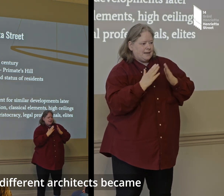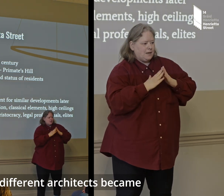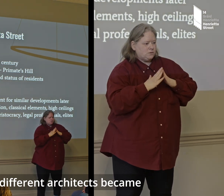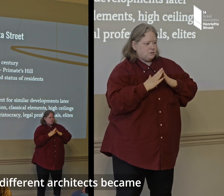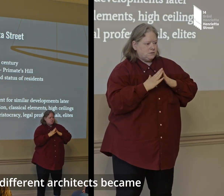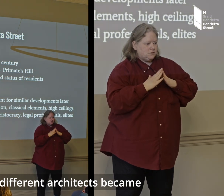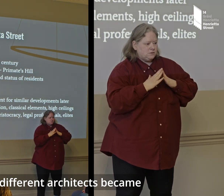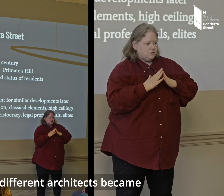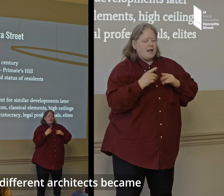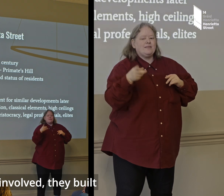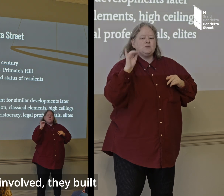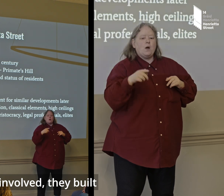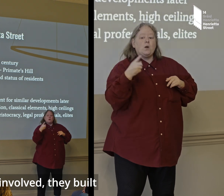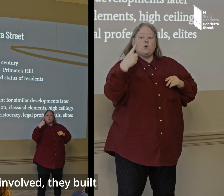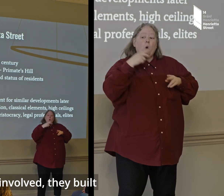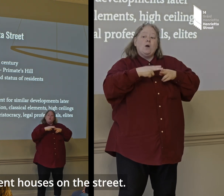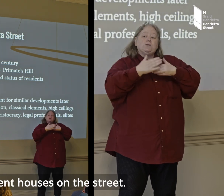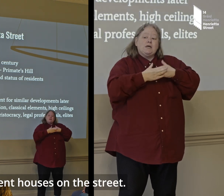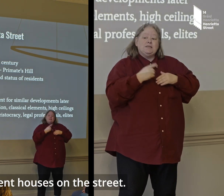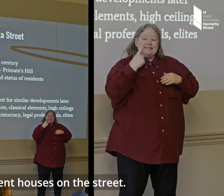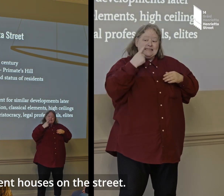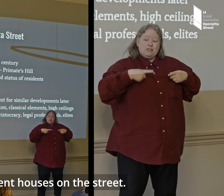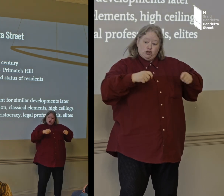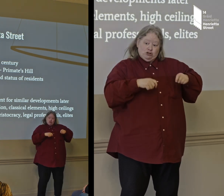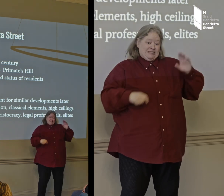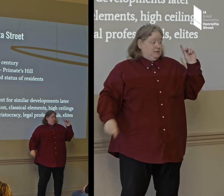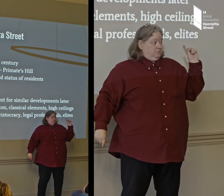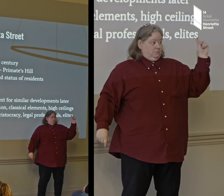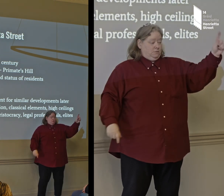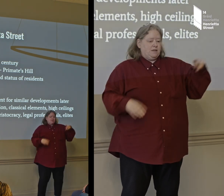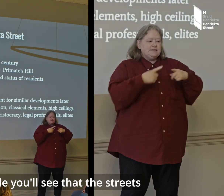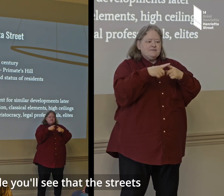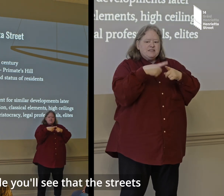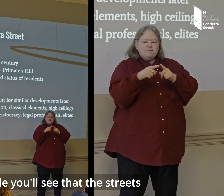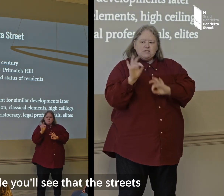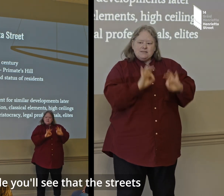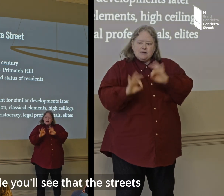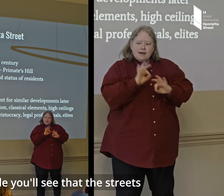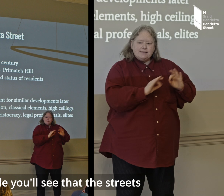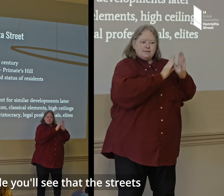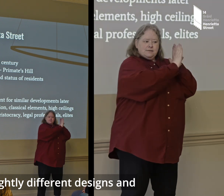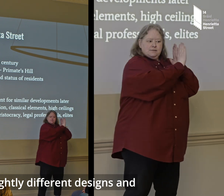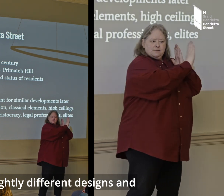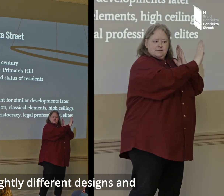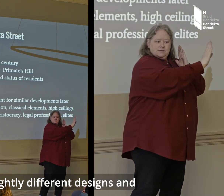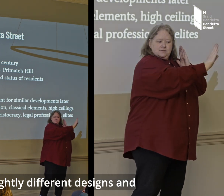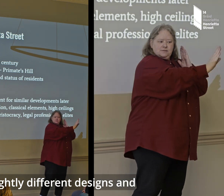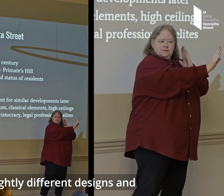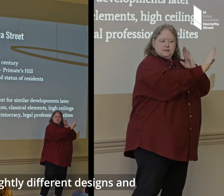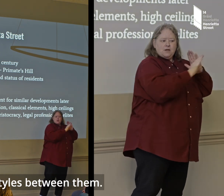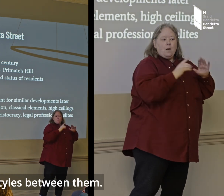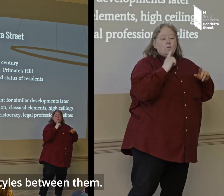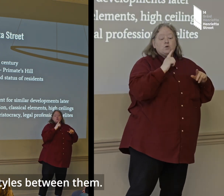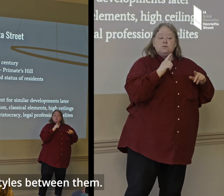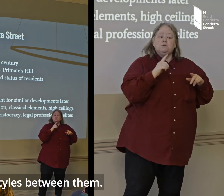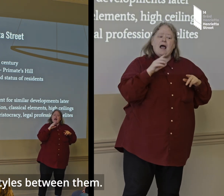because different architects became involved. They built different houses on the street. So outside you'll see that the streets have slightly different designs